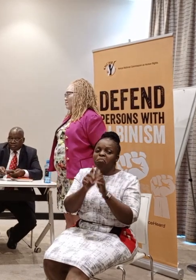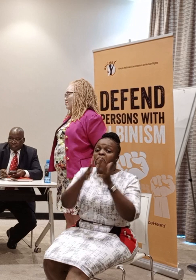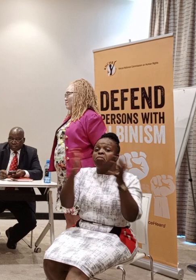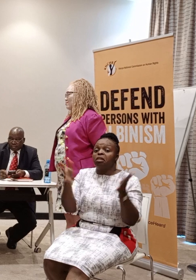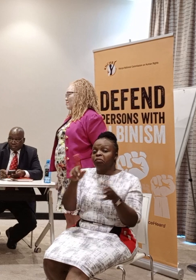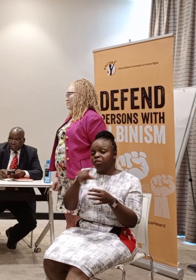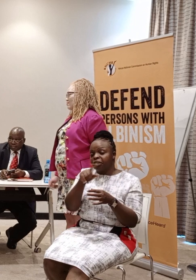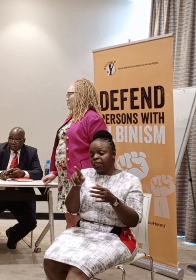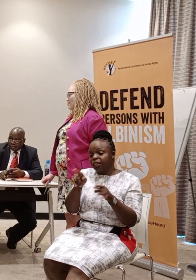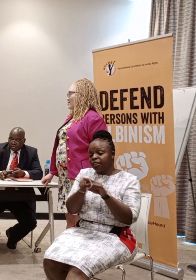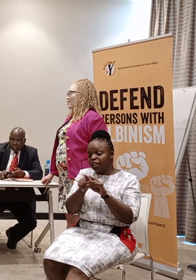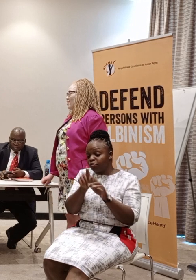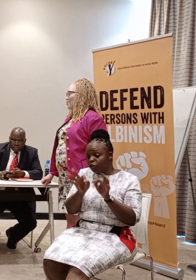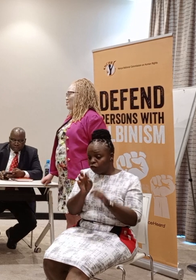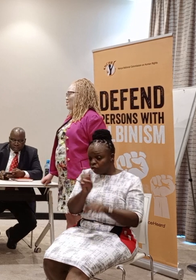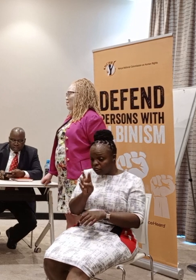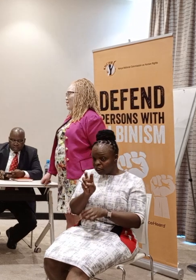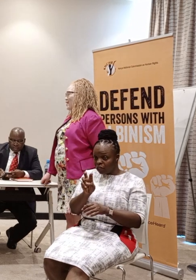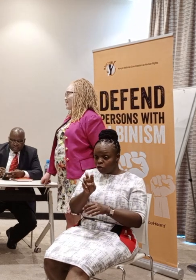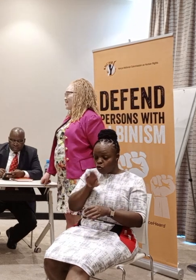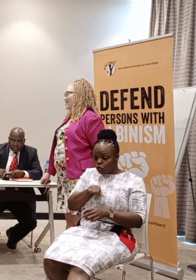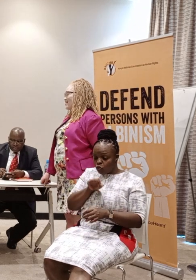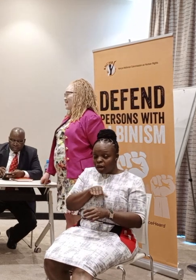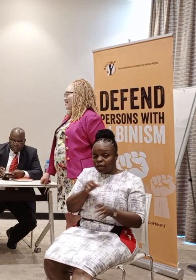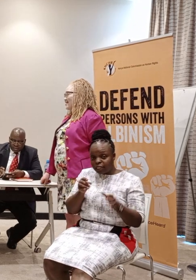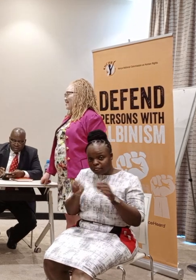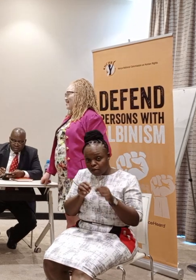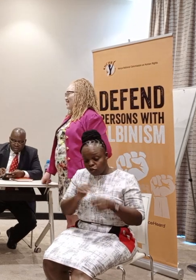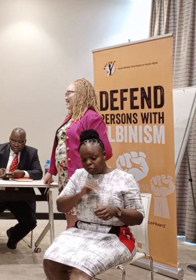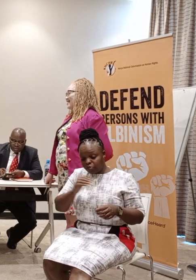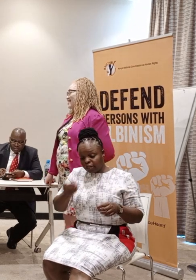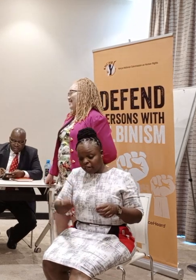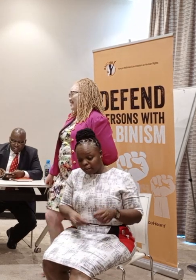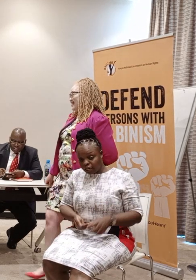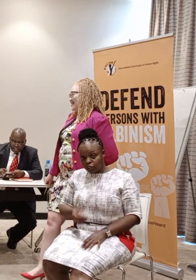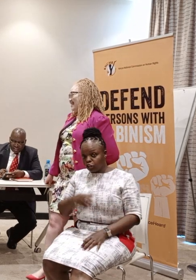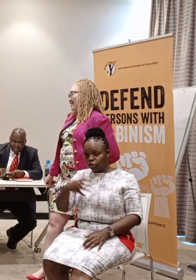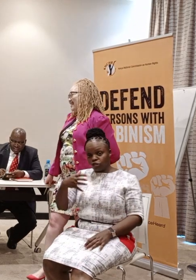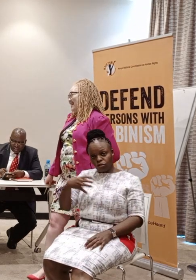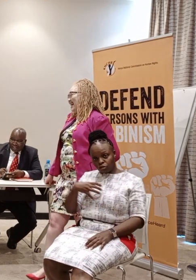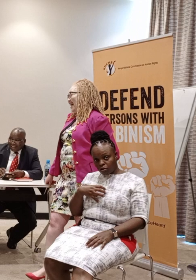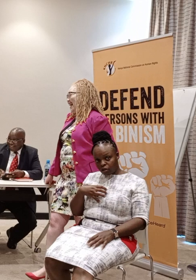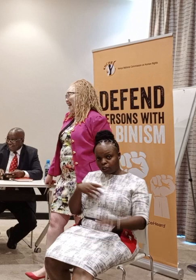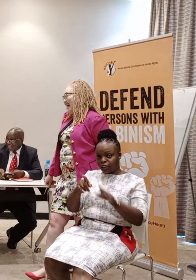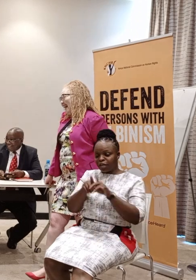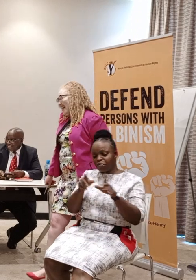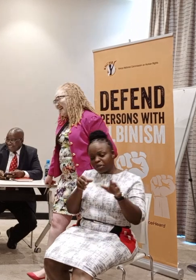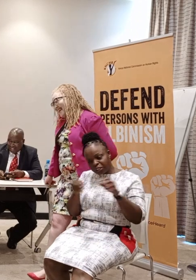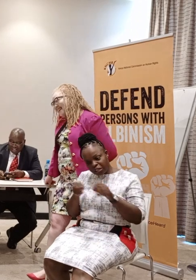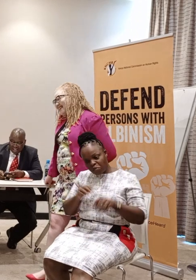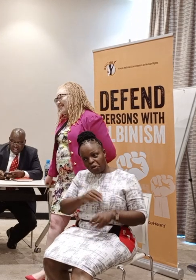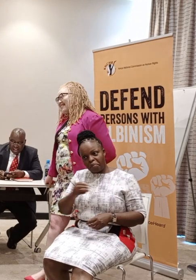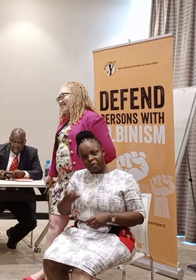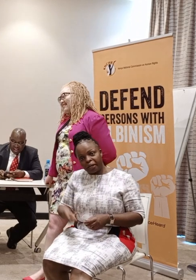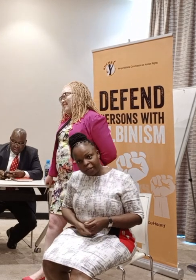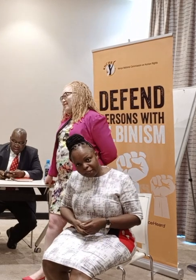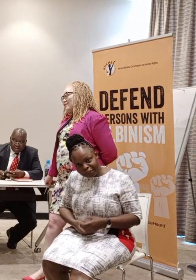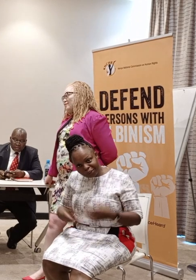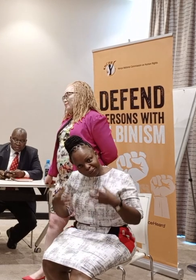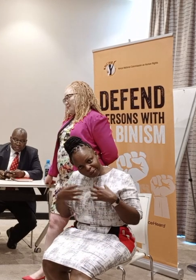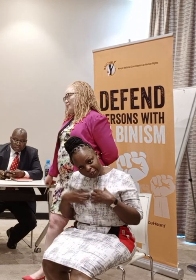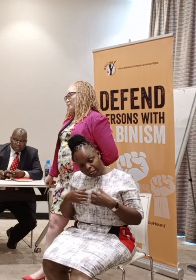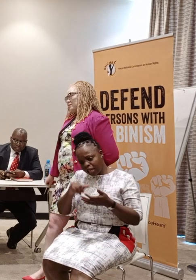disabled woman who is pregnant, haya, hata hawa wanafanyanga hii maneno. You get the point, eh? Yeah. So that